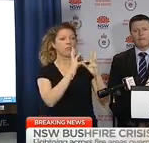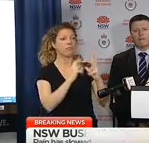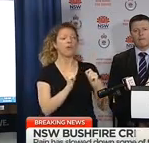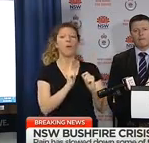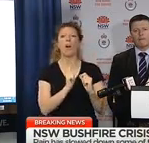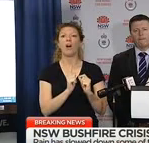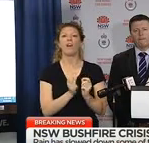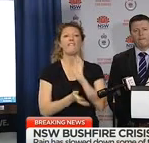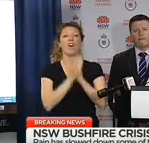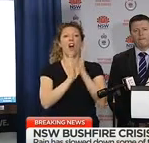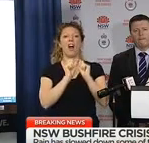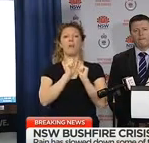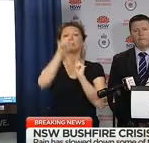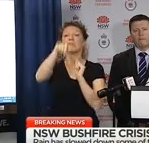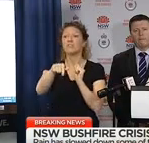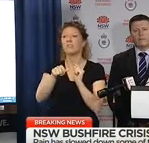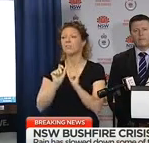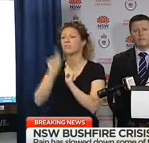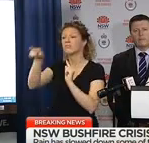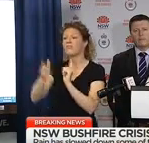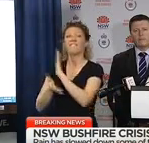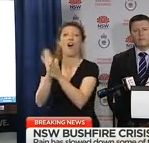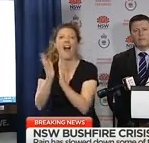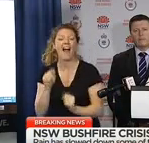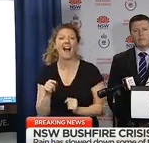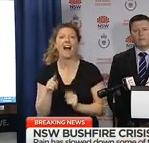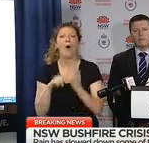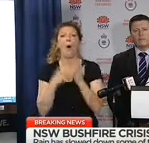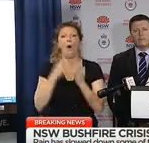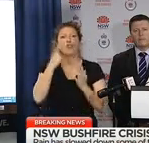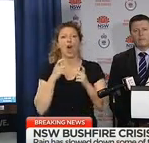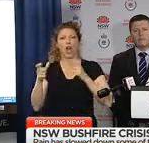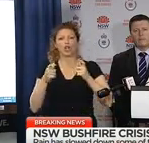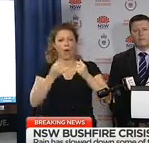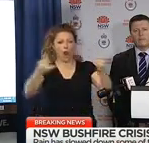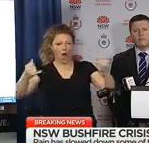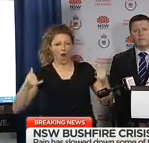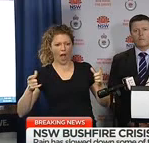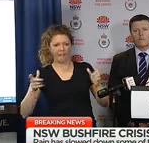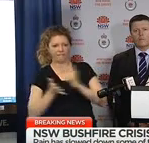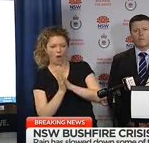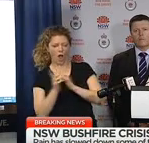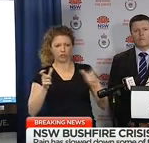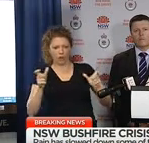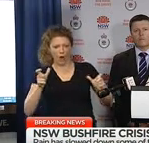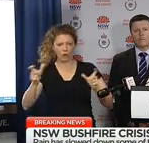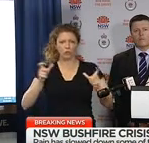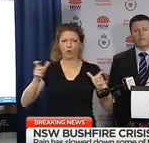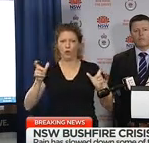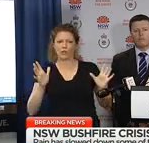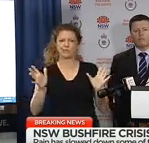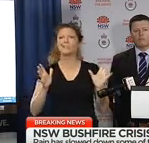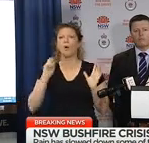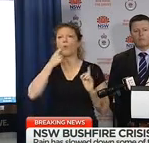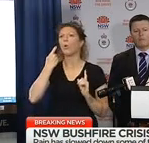spot fires don't breach the containment lines, or the main fire front crosses over the containment lines, will be a positive